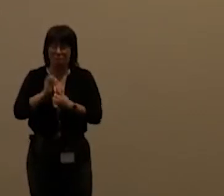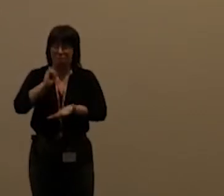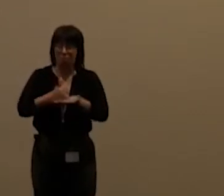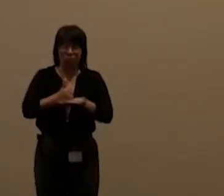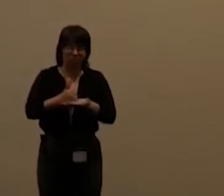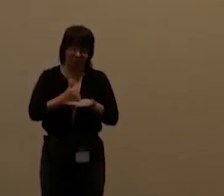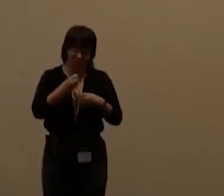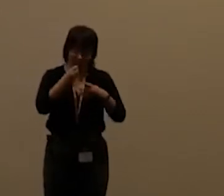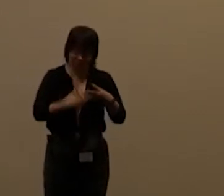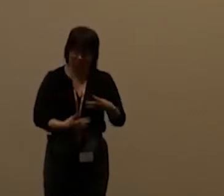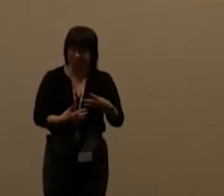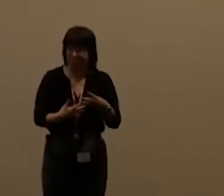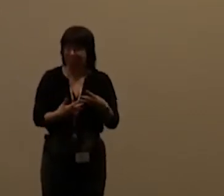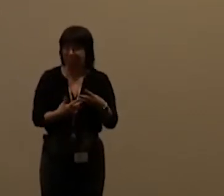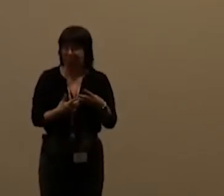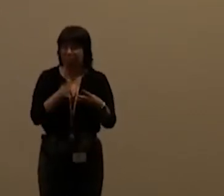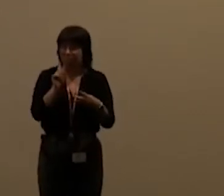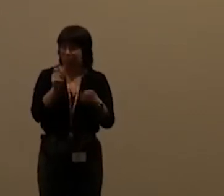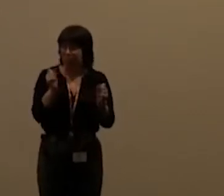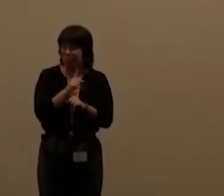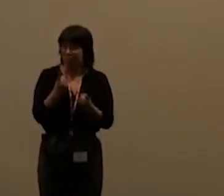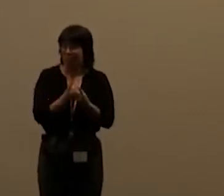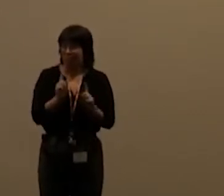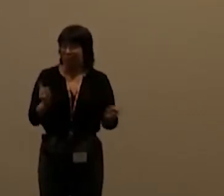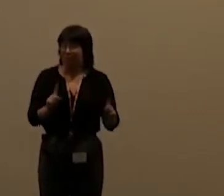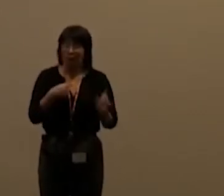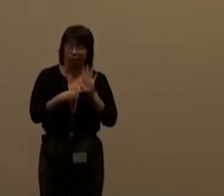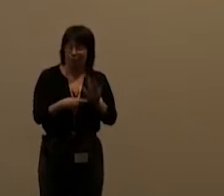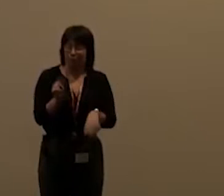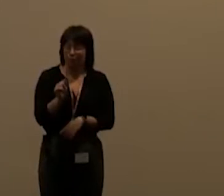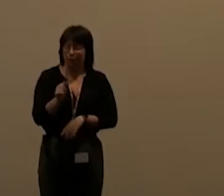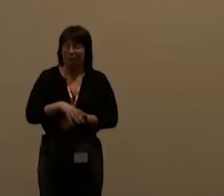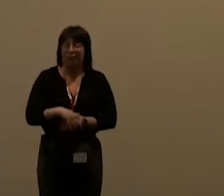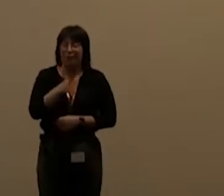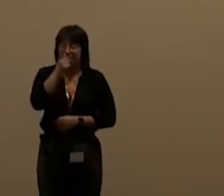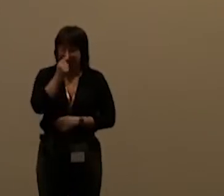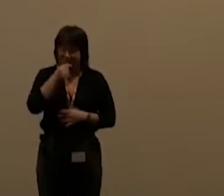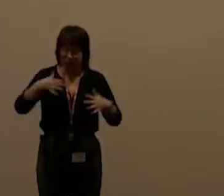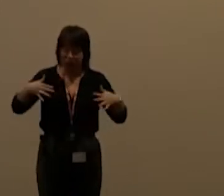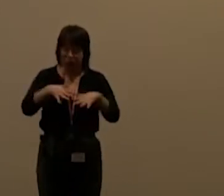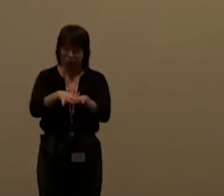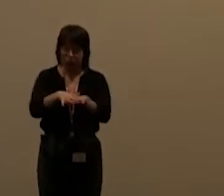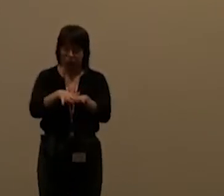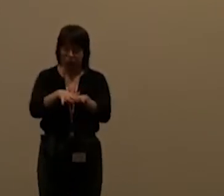standard connectors. But the other cool thing that I really love about this, and I'll show this in a second, is the ability to integrate with Azure API management.